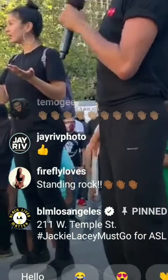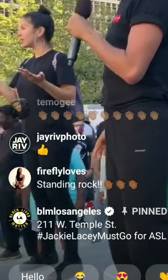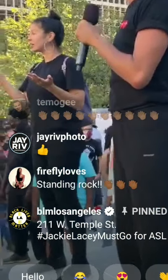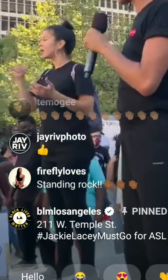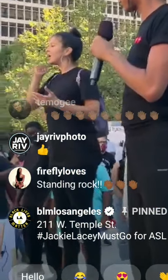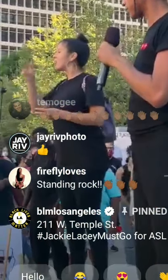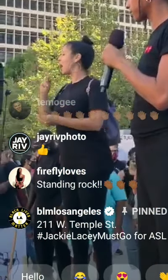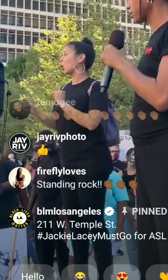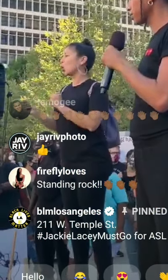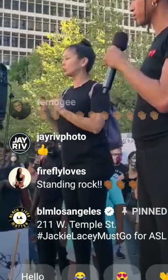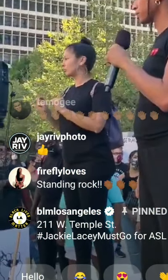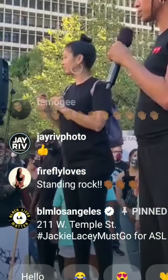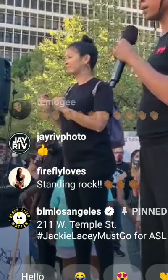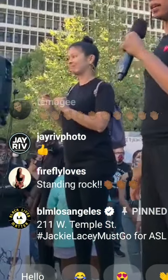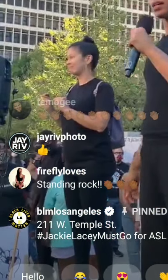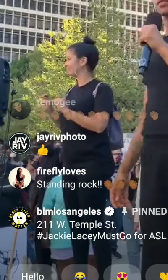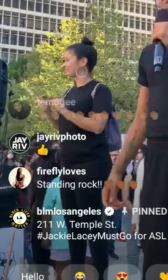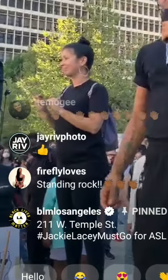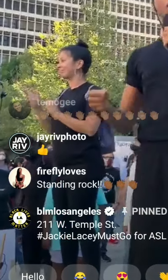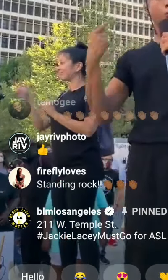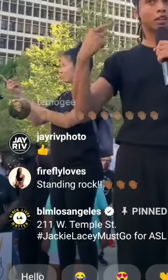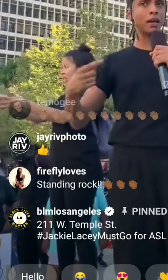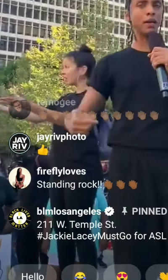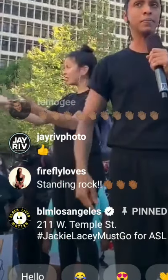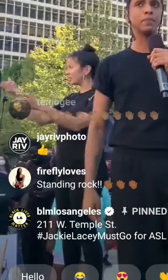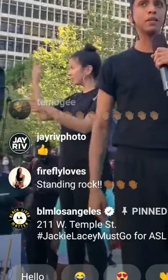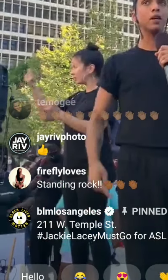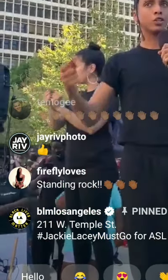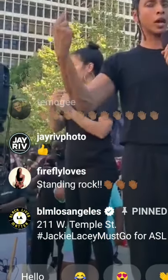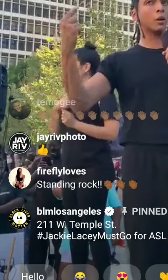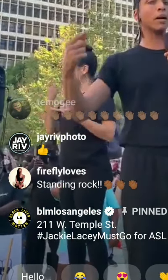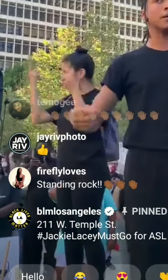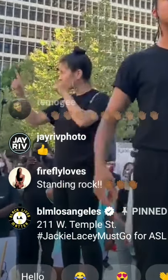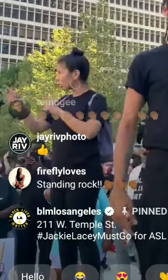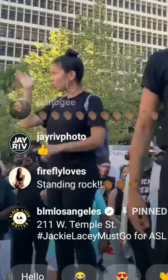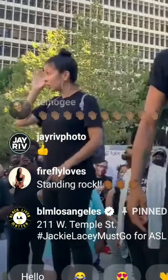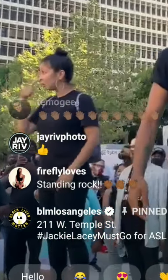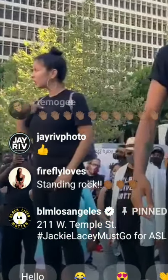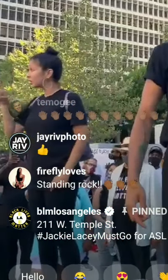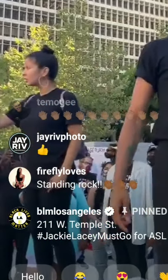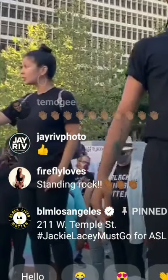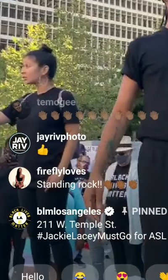And we're rewriting our own now. We're writing our own. But I want to tell you this.